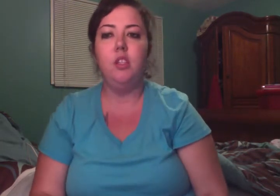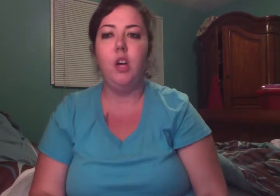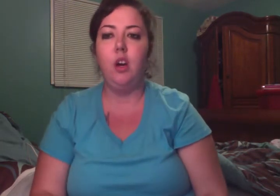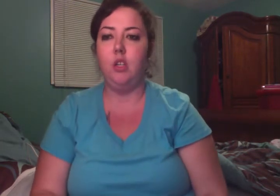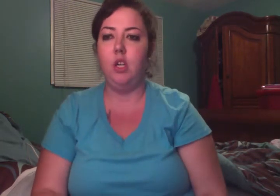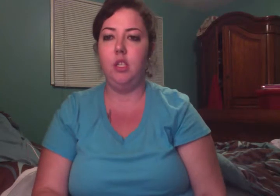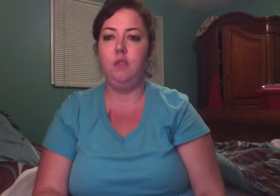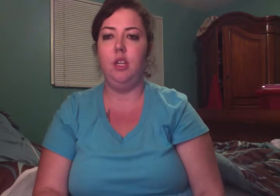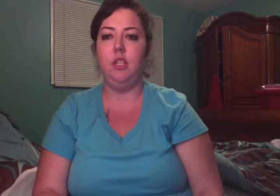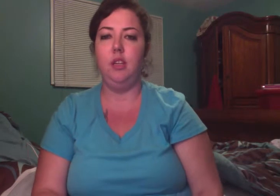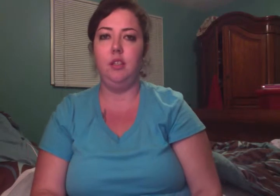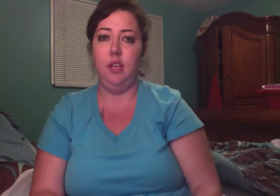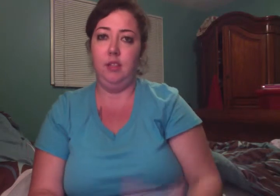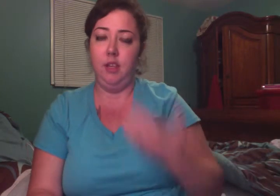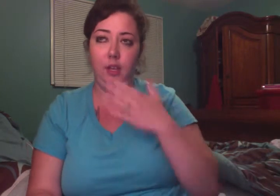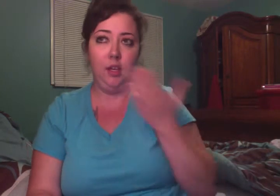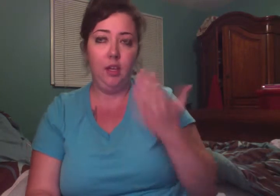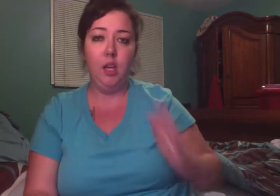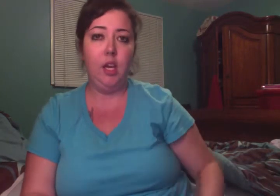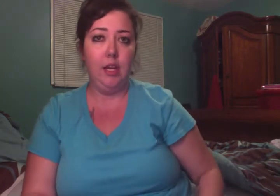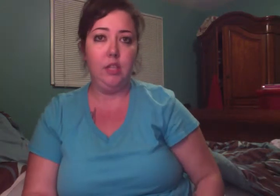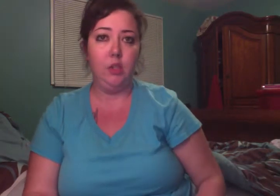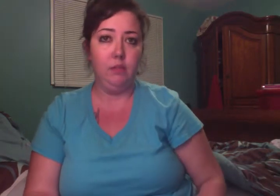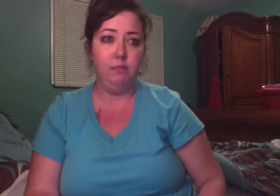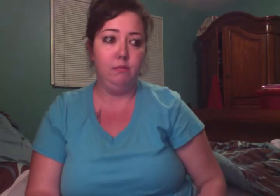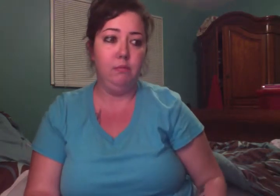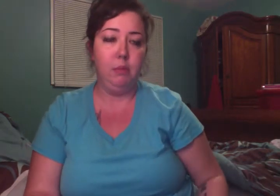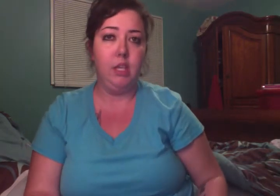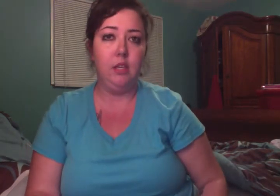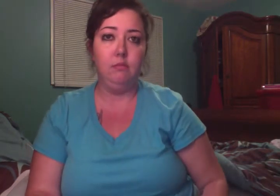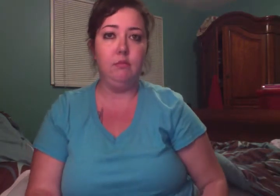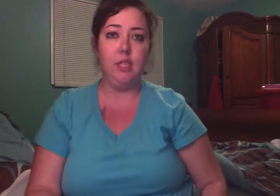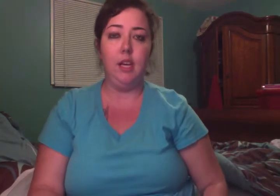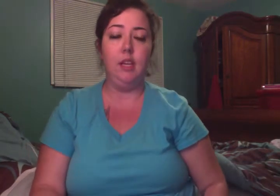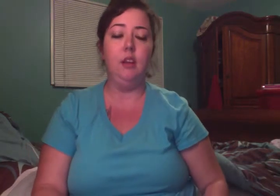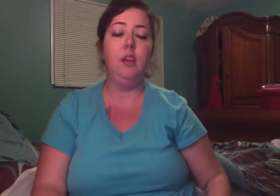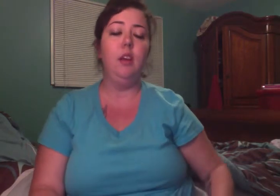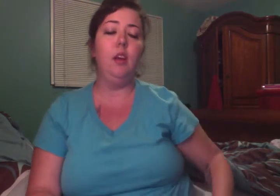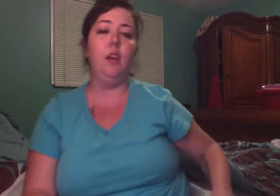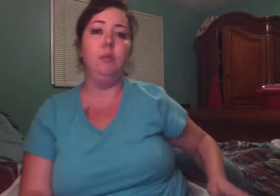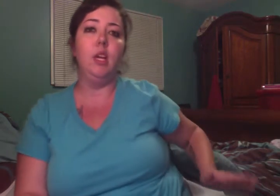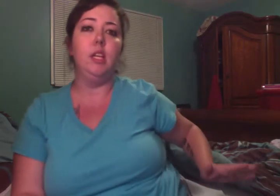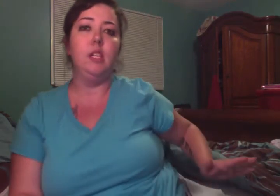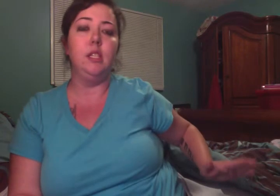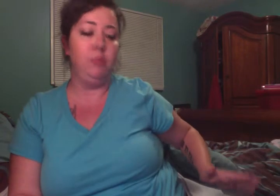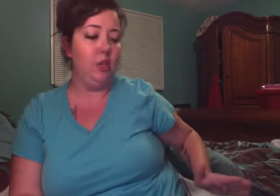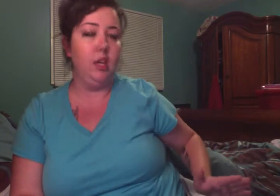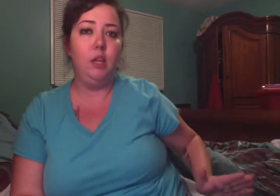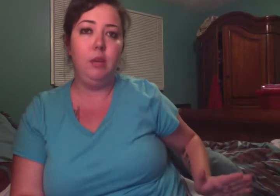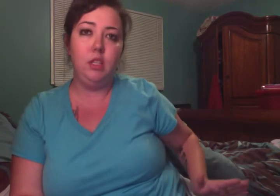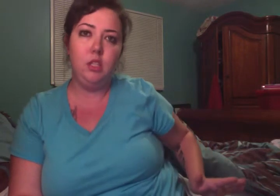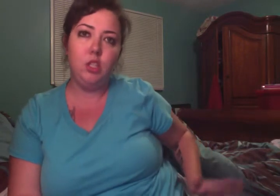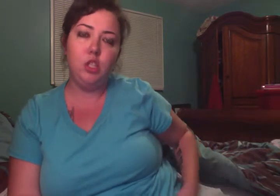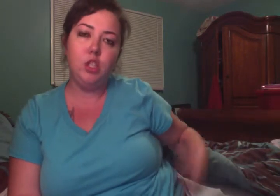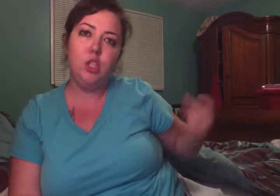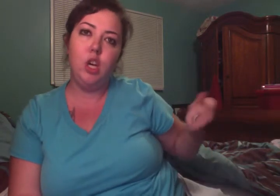Dog. Dog is a funny sign because it's like a natural mimicking sign. You kind of like slap your leg a little bit. Dog.